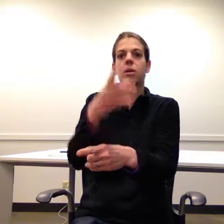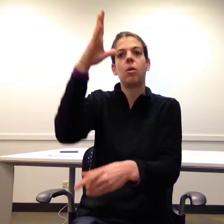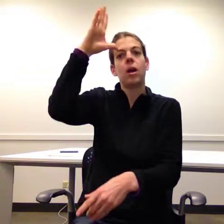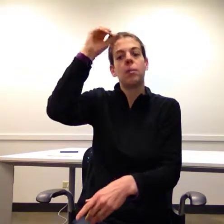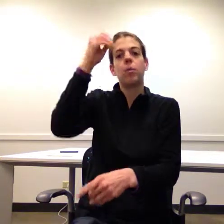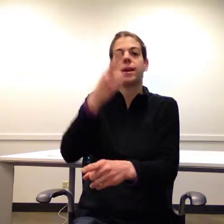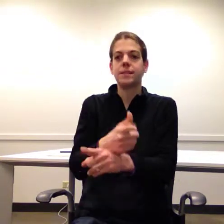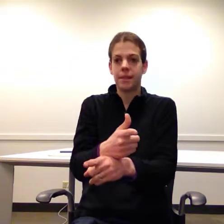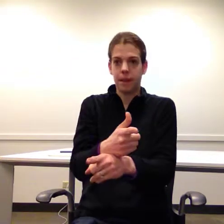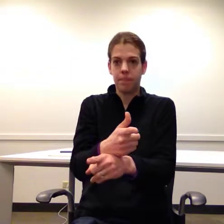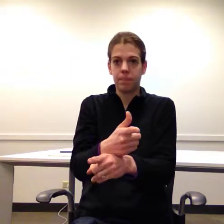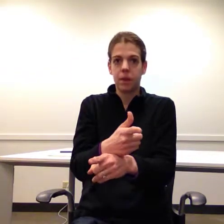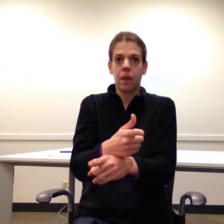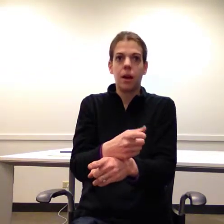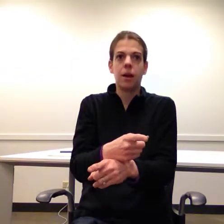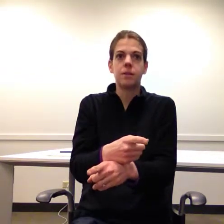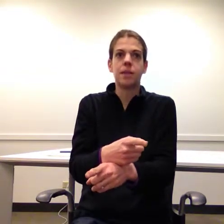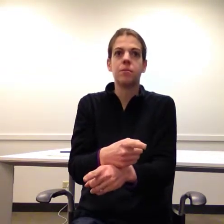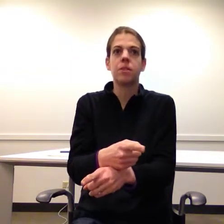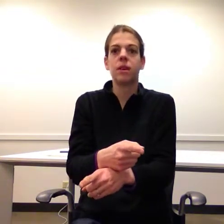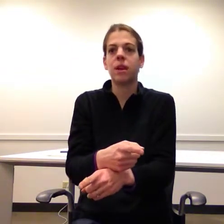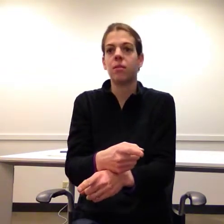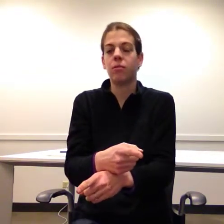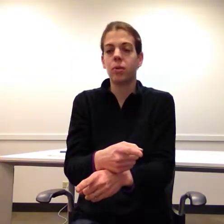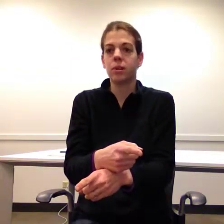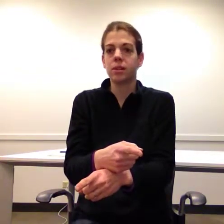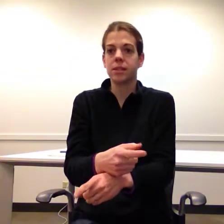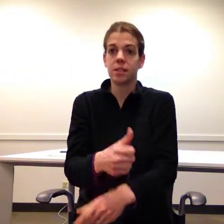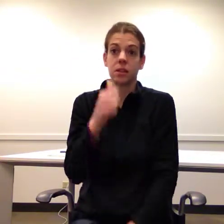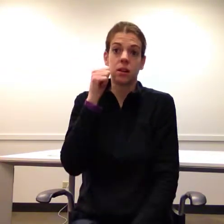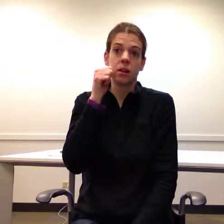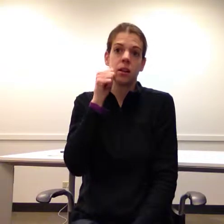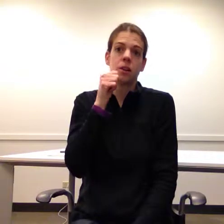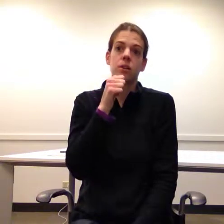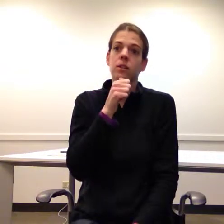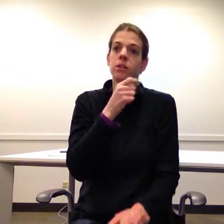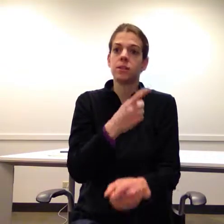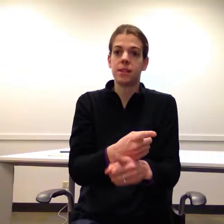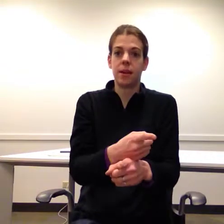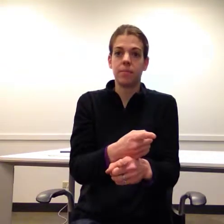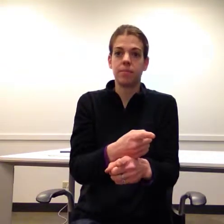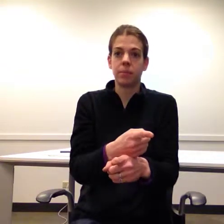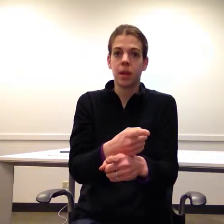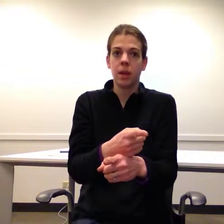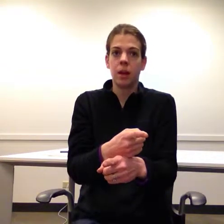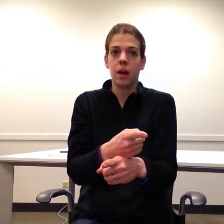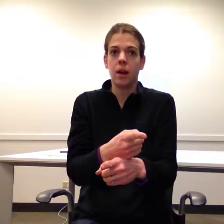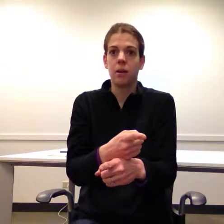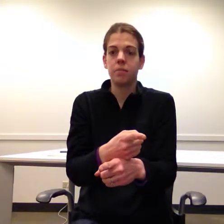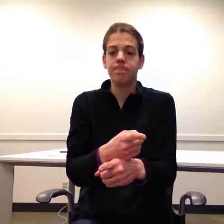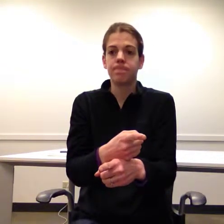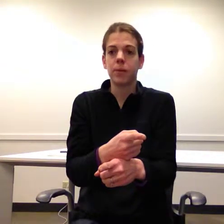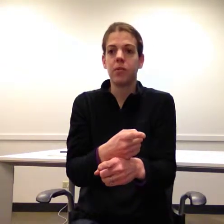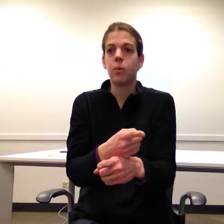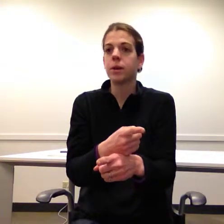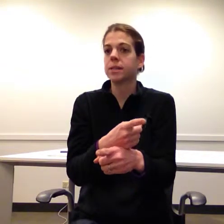So boy, same. Same thing for sister. Girl, same. If you want to